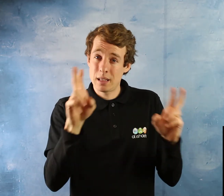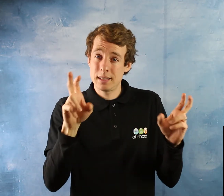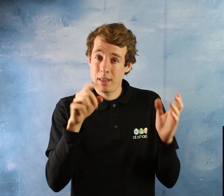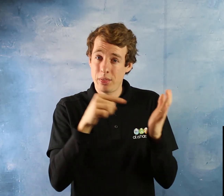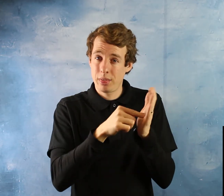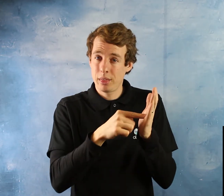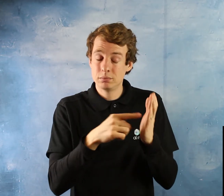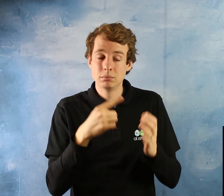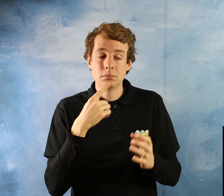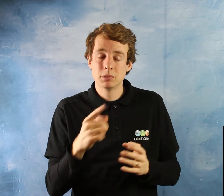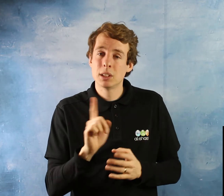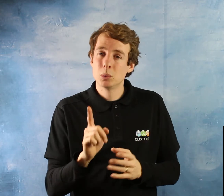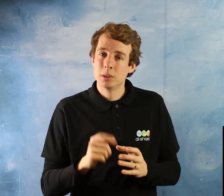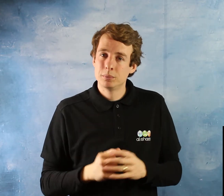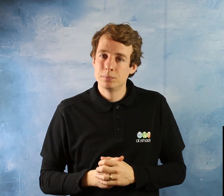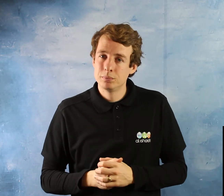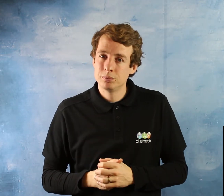The pride is my own